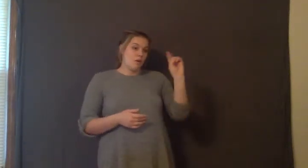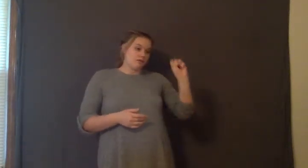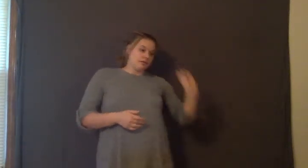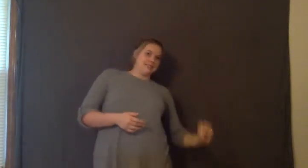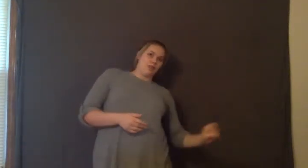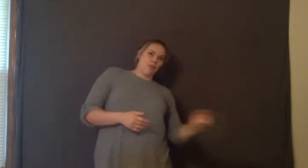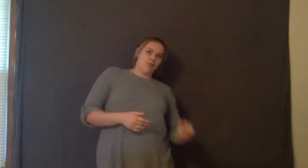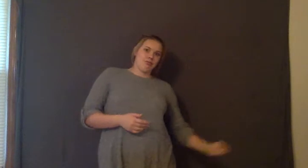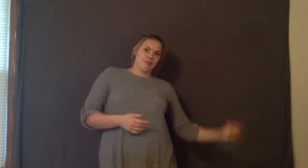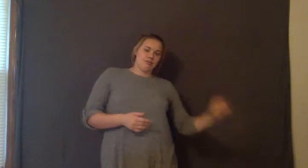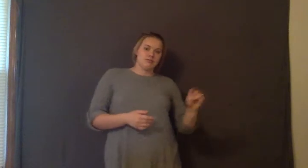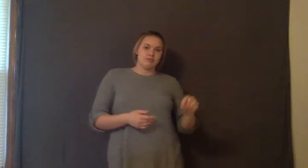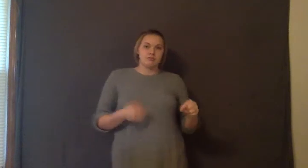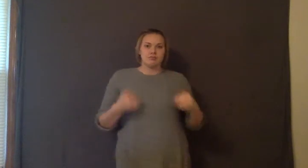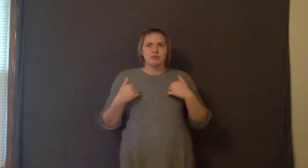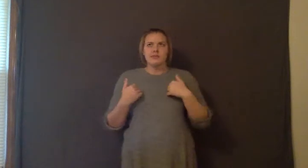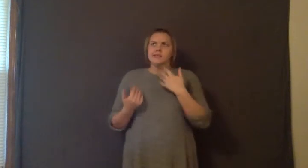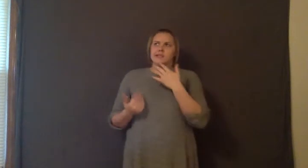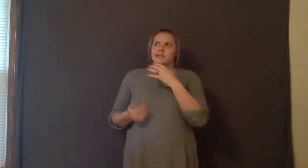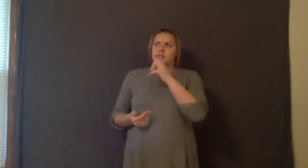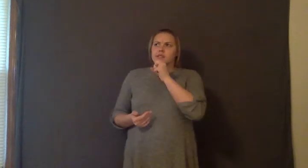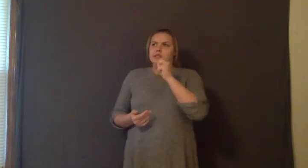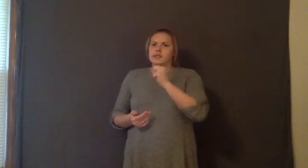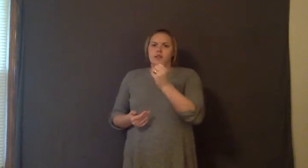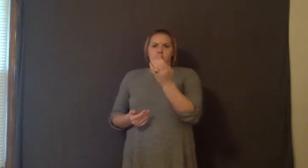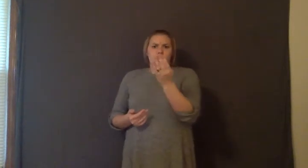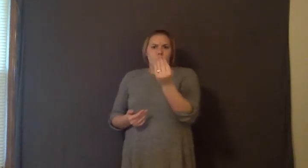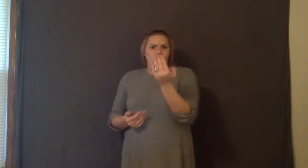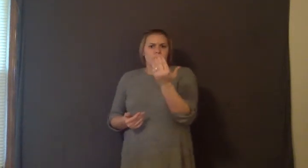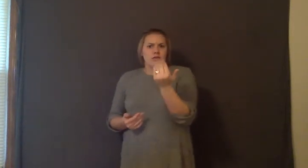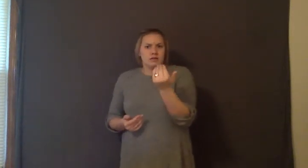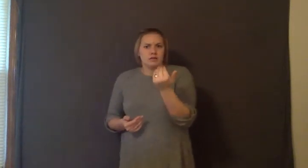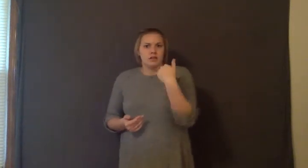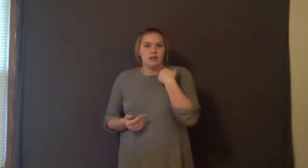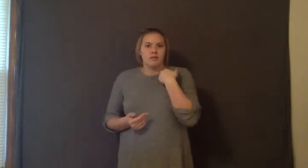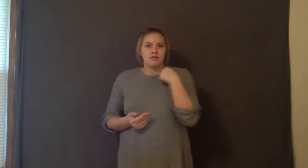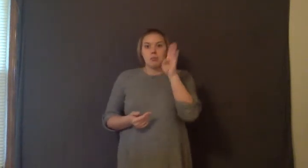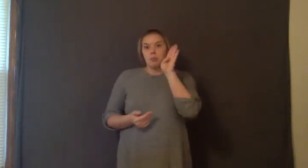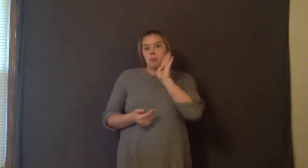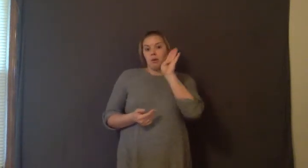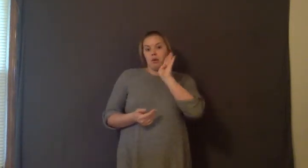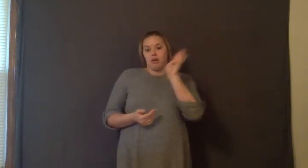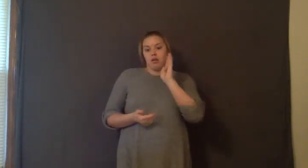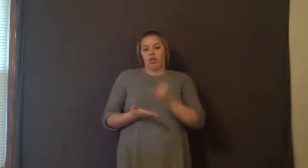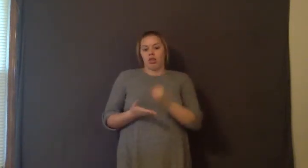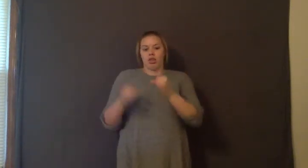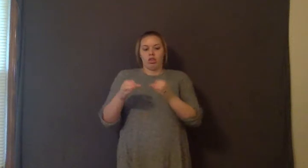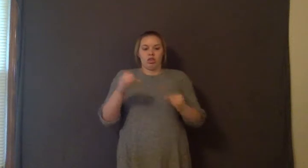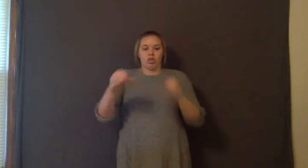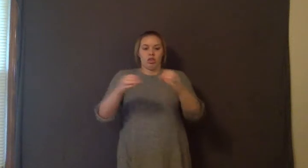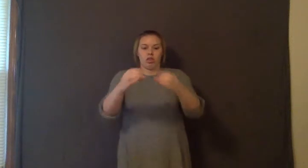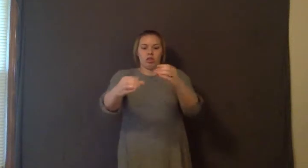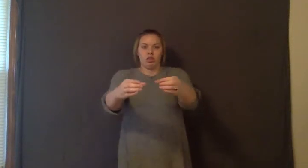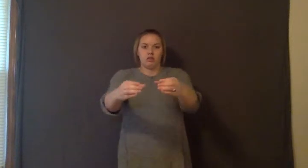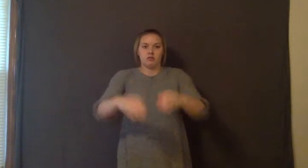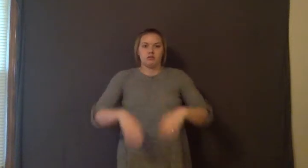about 14 or 15, one day my brother came home and he had this 6-pack of beer. I don't know where he got it. And he grabbed me and my sister and we went out in the woods and we